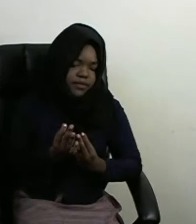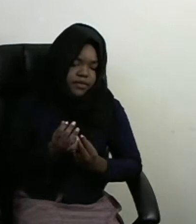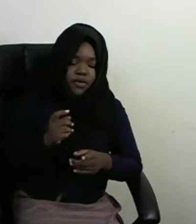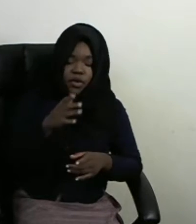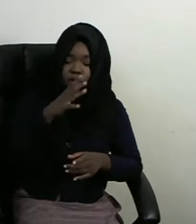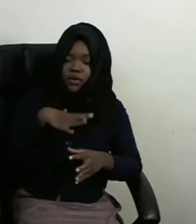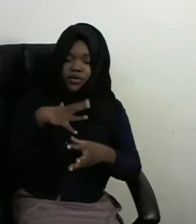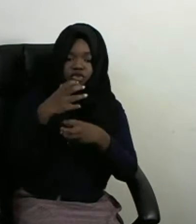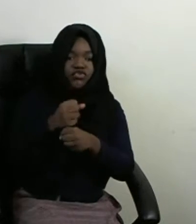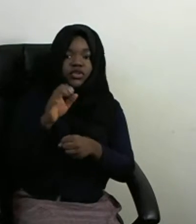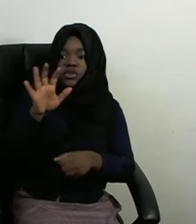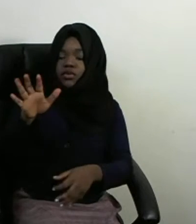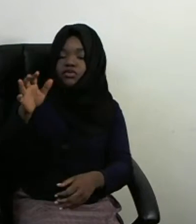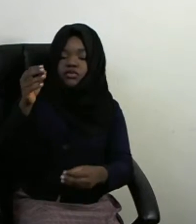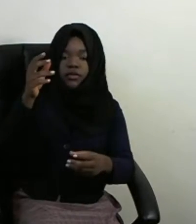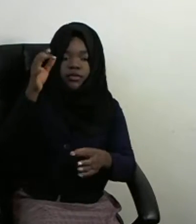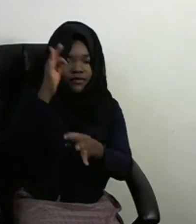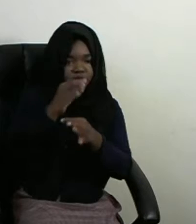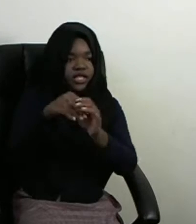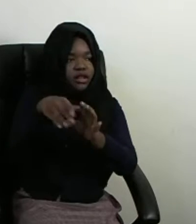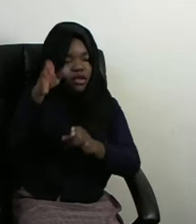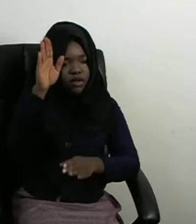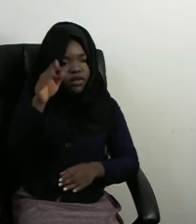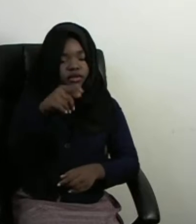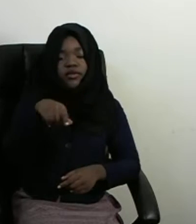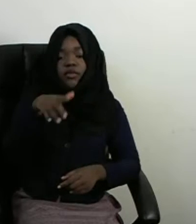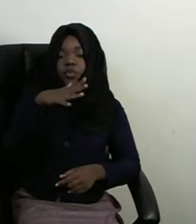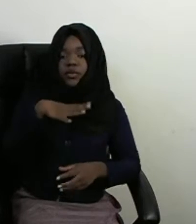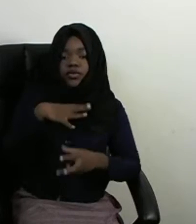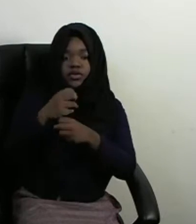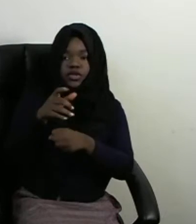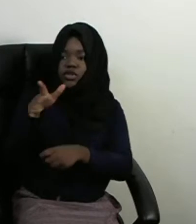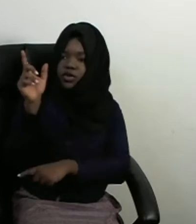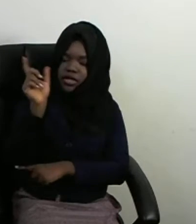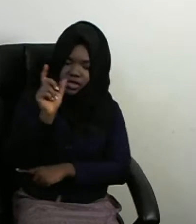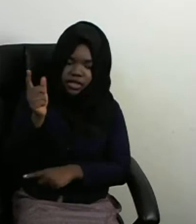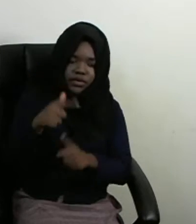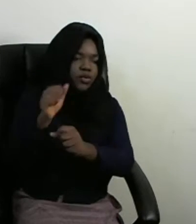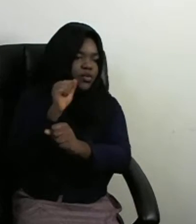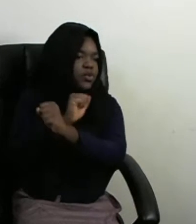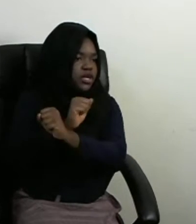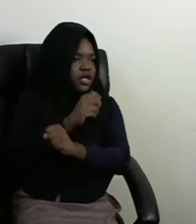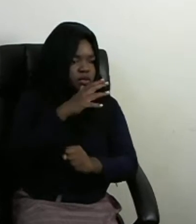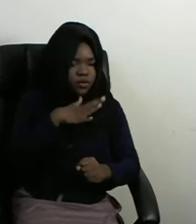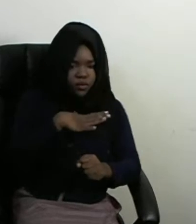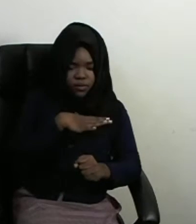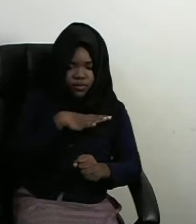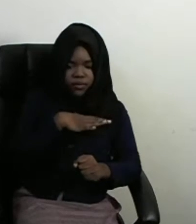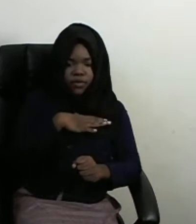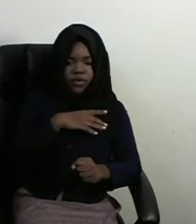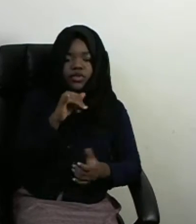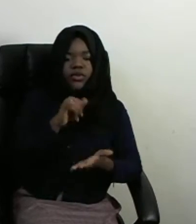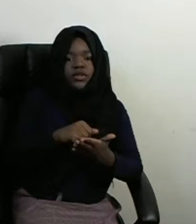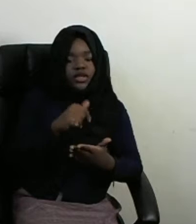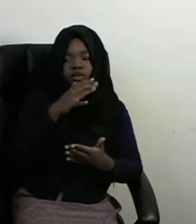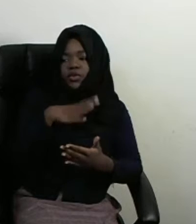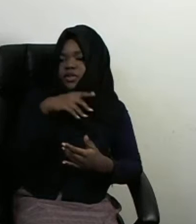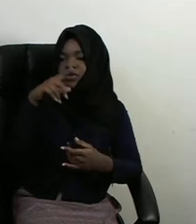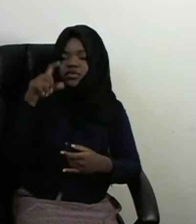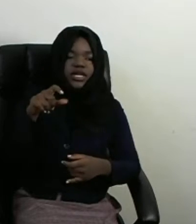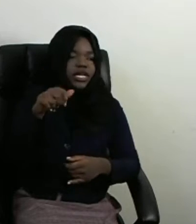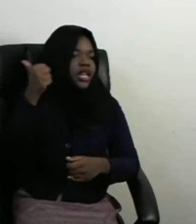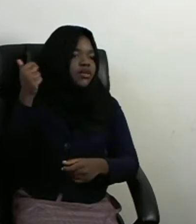trusts your manlyhood. She trusts your Islam to protect her so that she doesn't need anybody